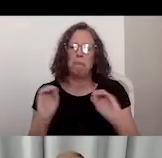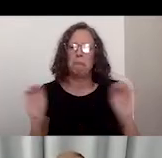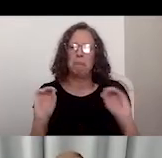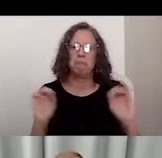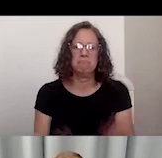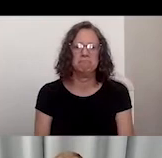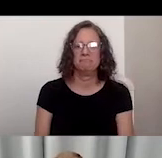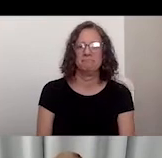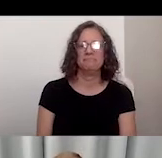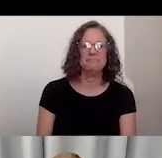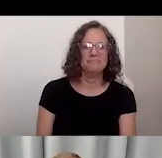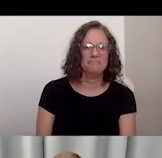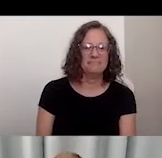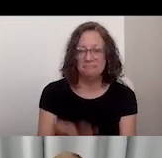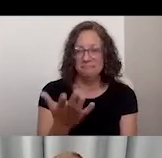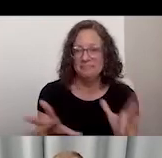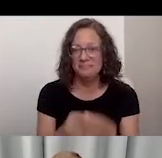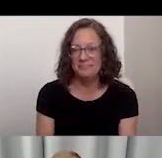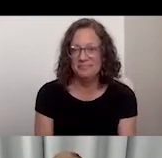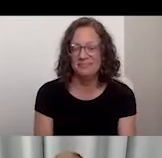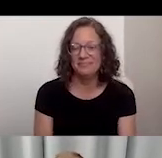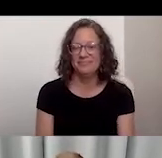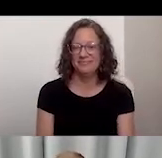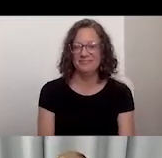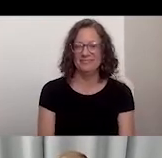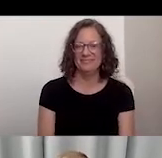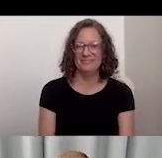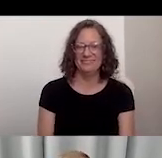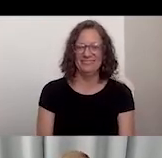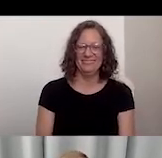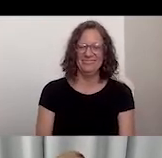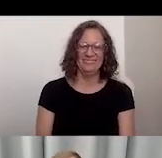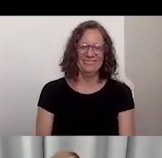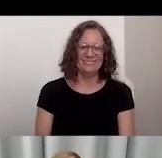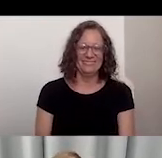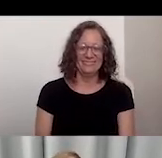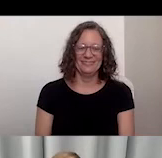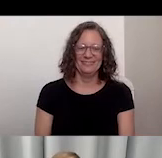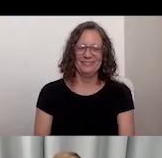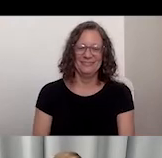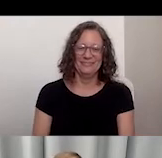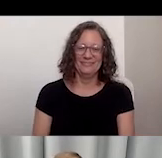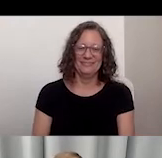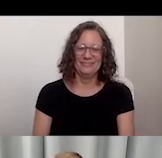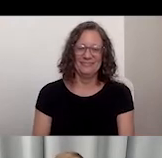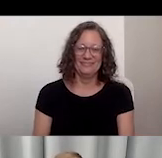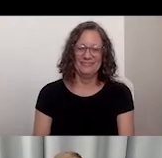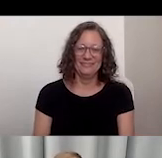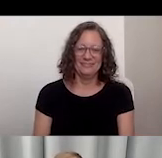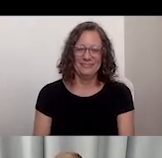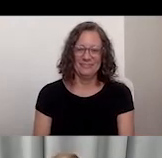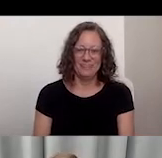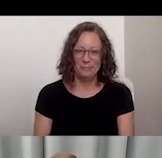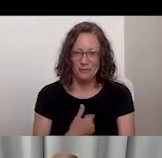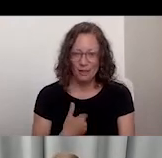I'm not missing out on life. I'm okay. It's okay. Anything to add, Christy? Let me see your